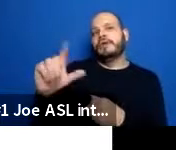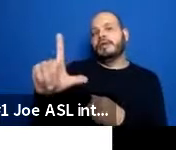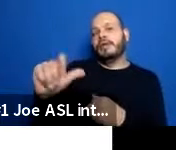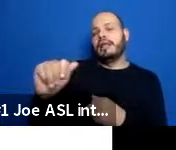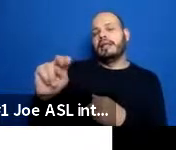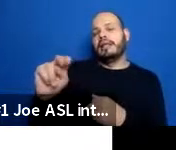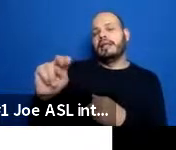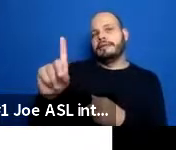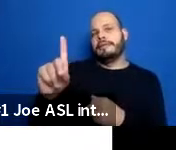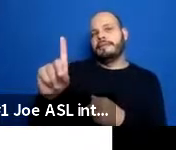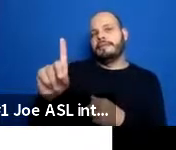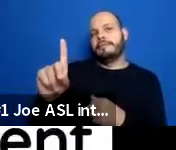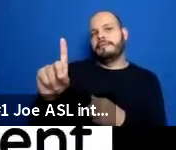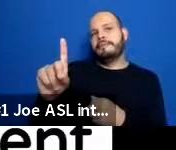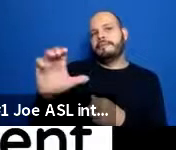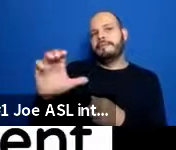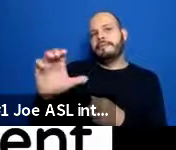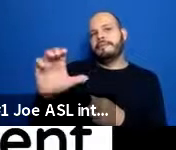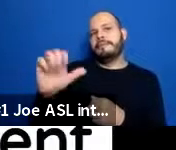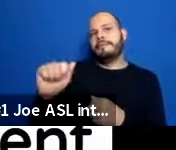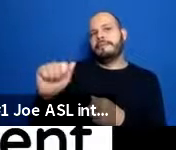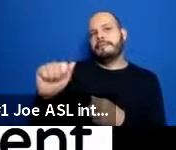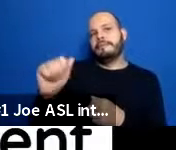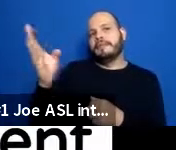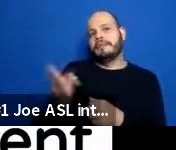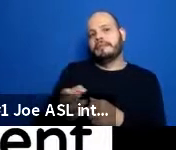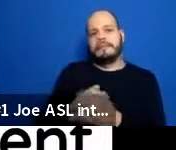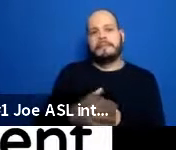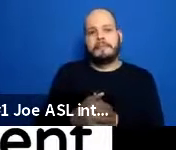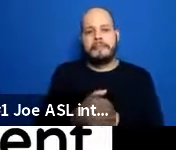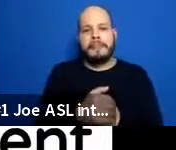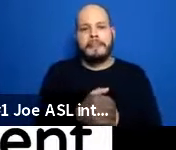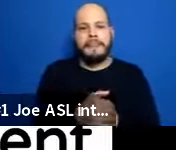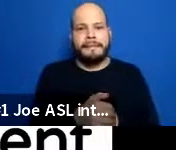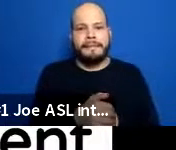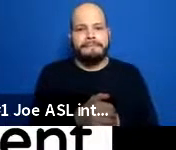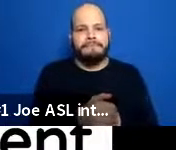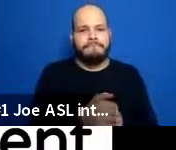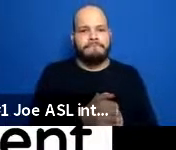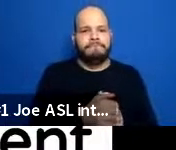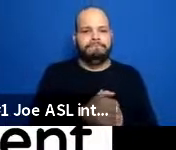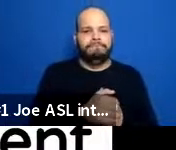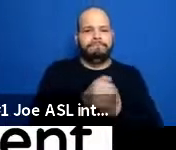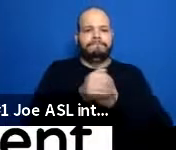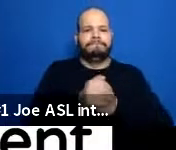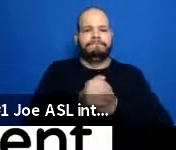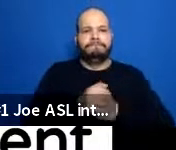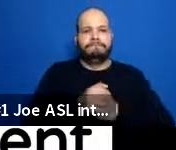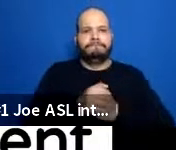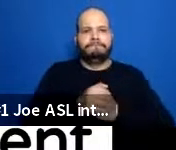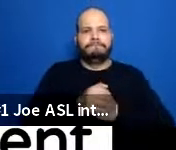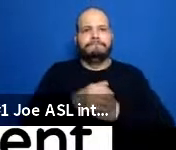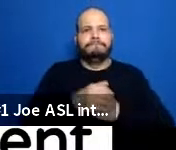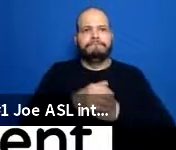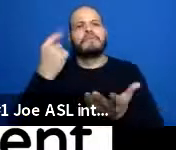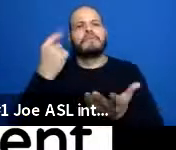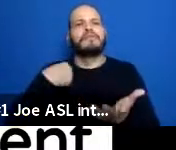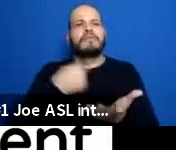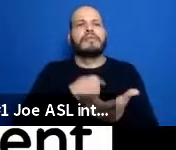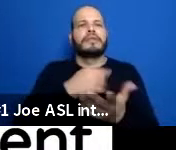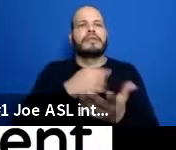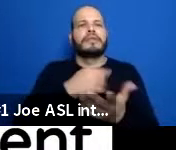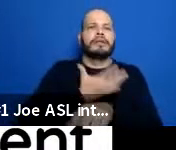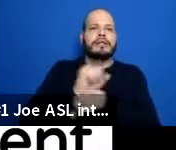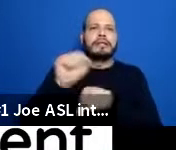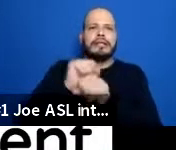We know that our work must always go beyond words and that we must act in solidarity with all First